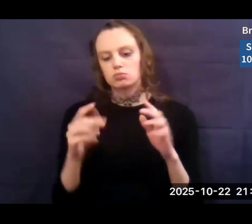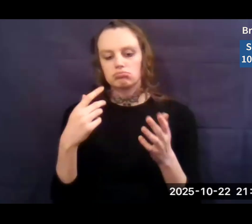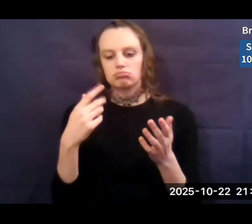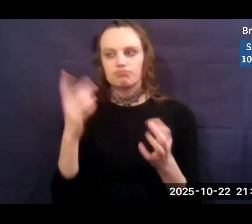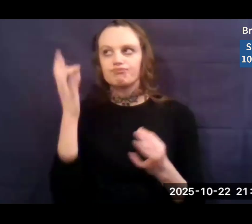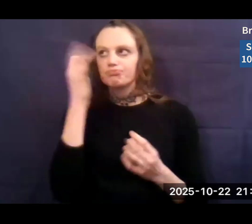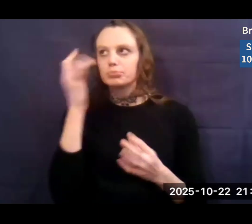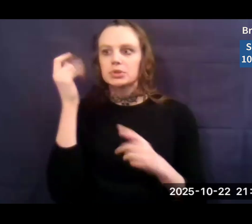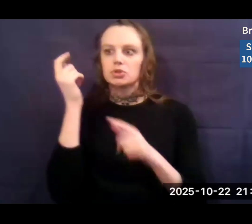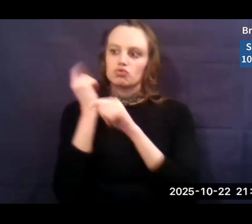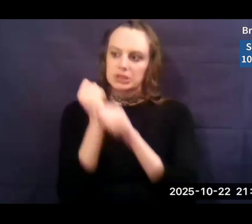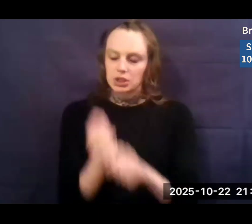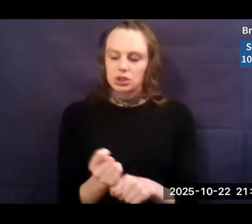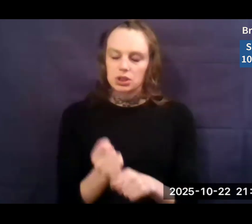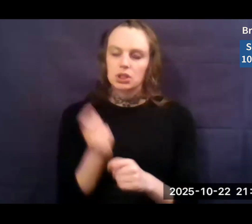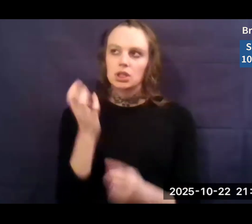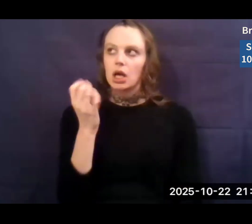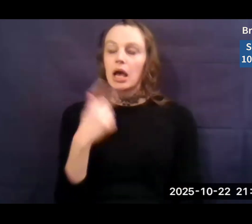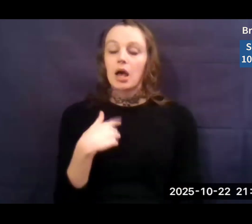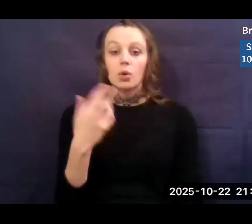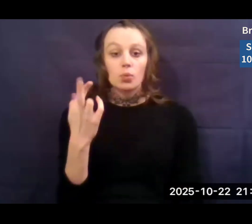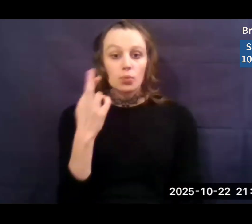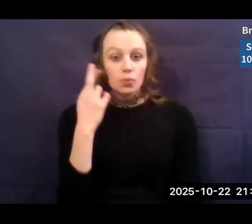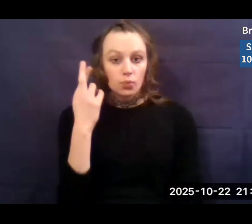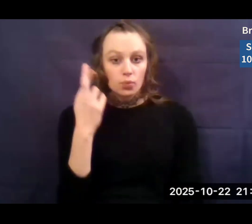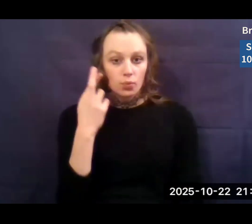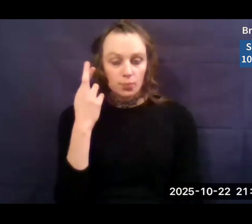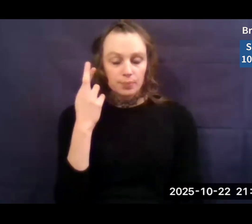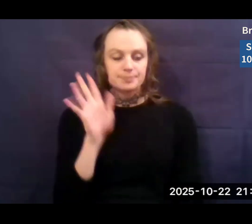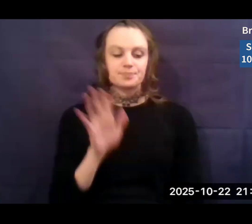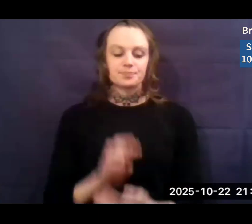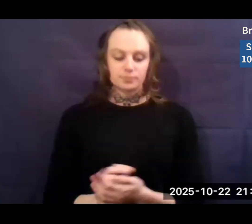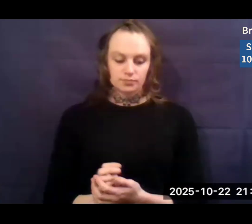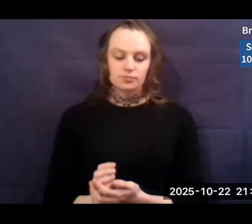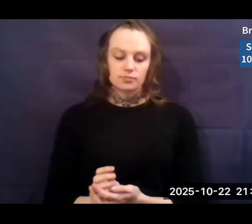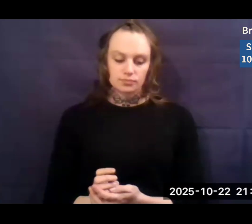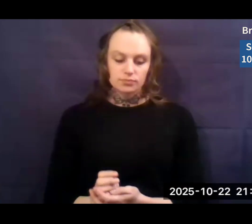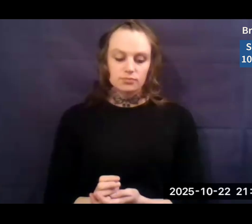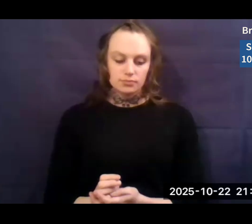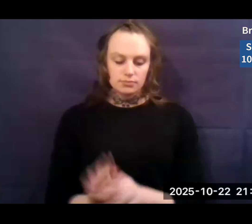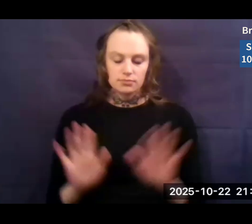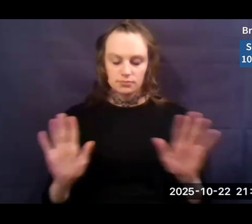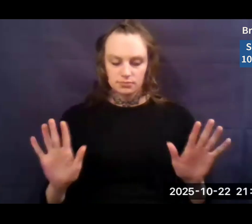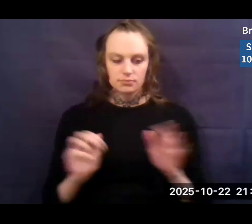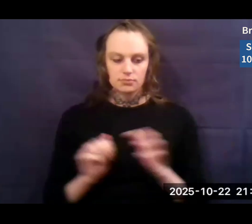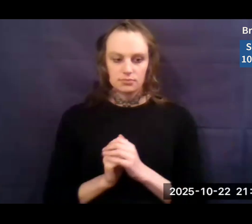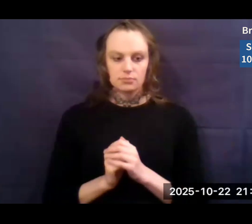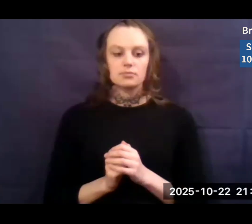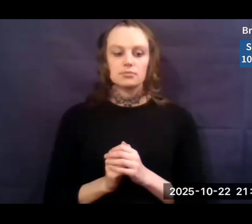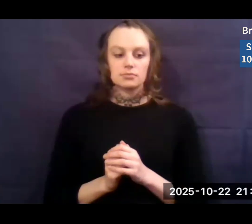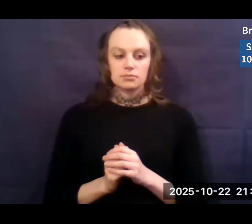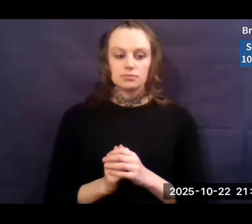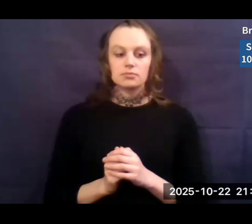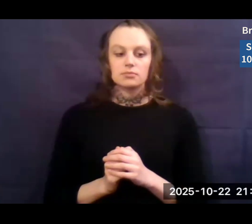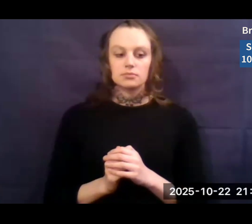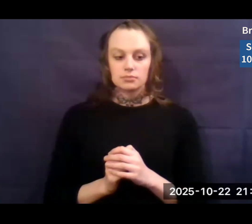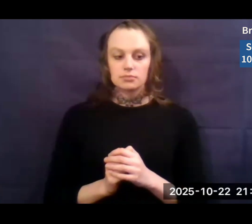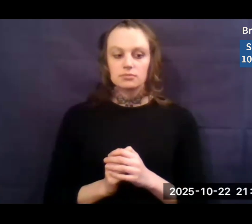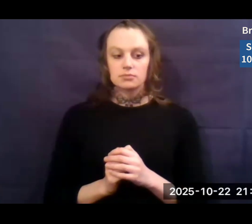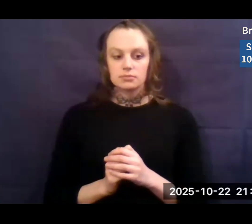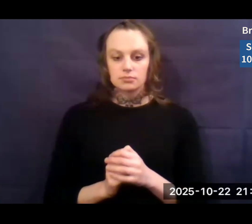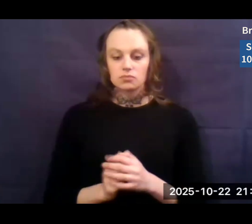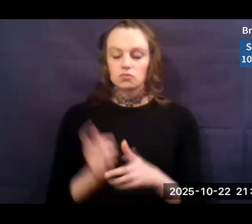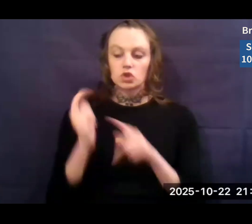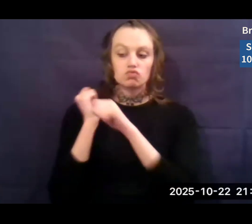when I realized that it was not just like I could take the traditions into